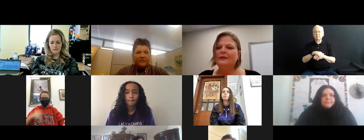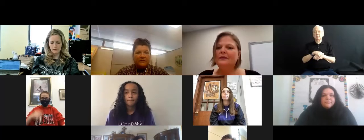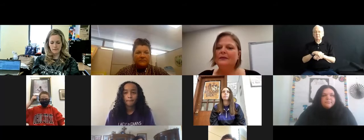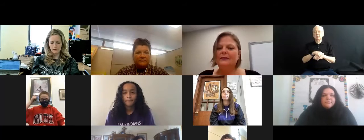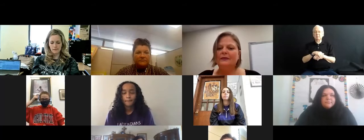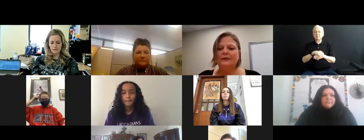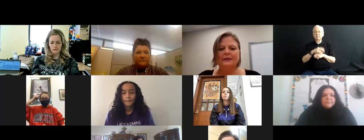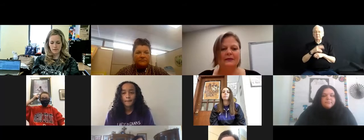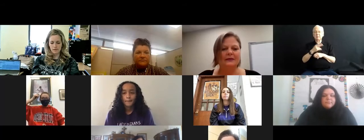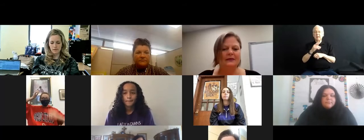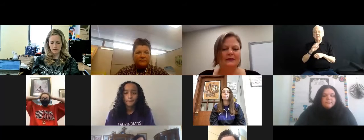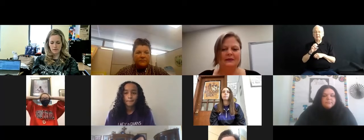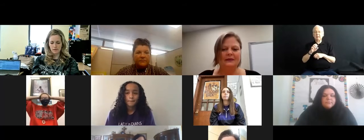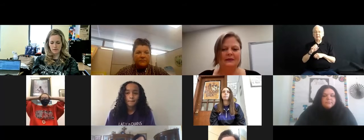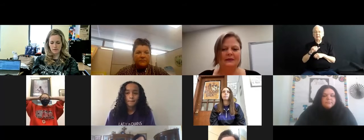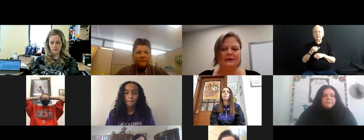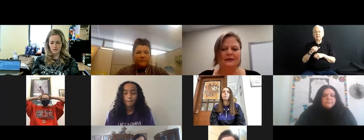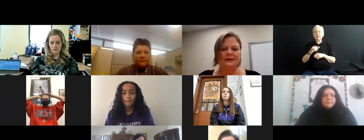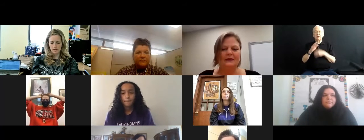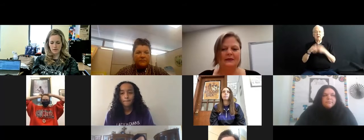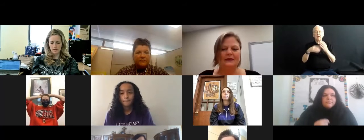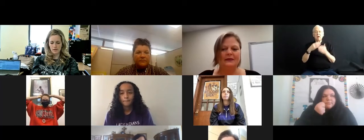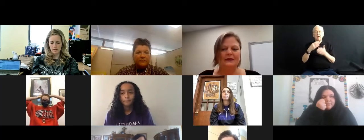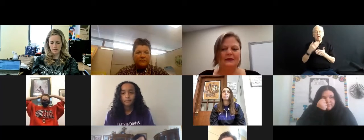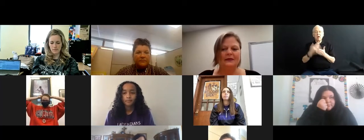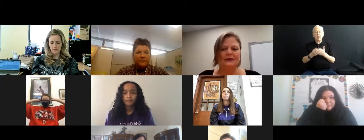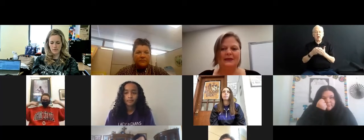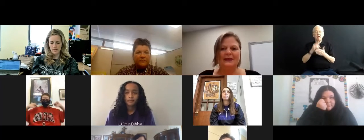Haley, All deaf people use ASL.